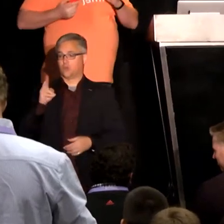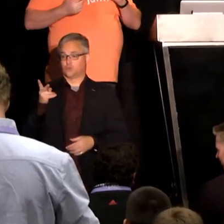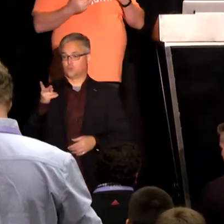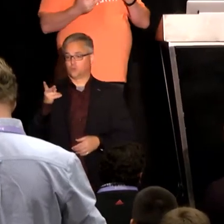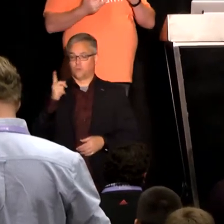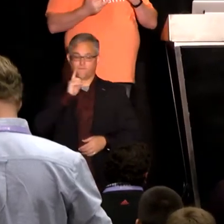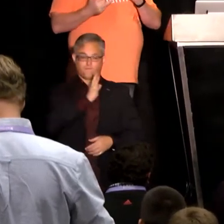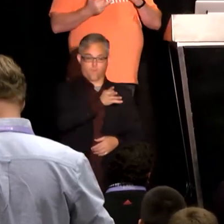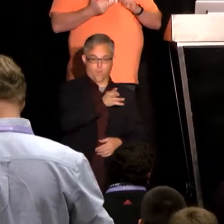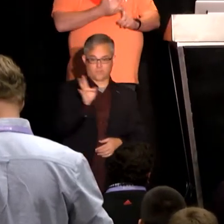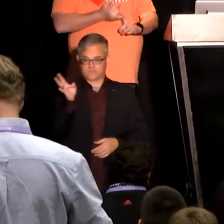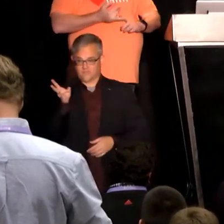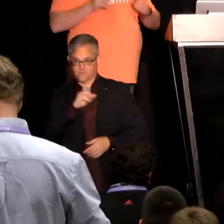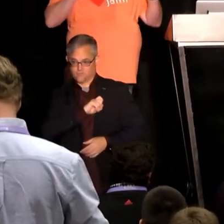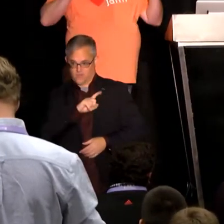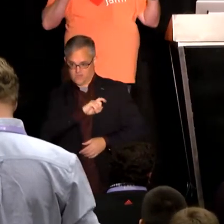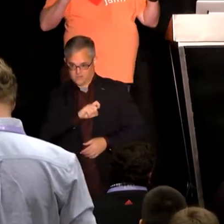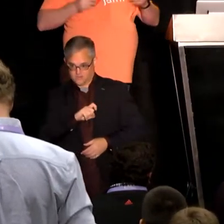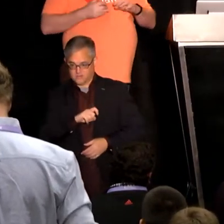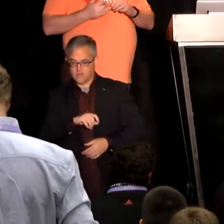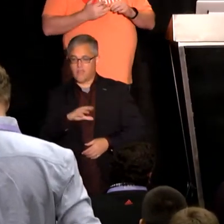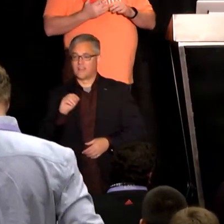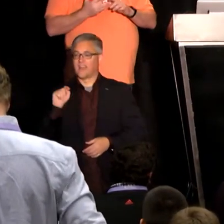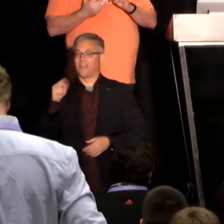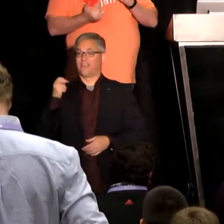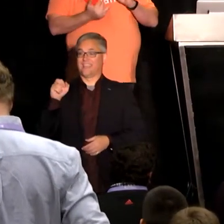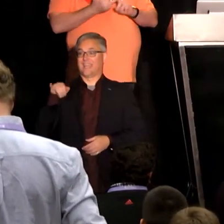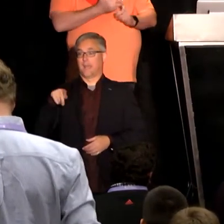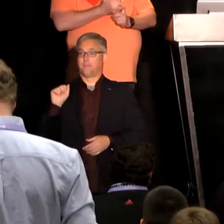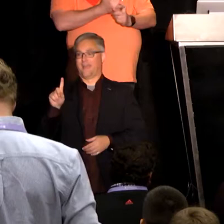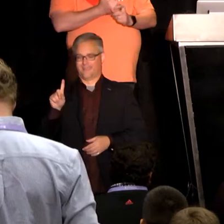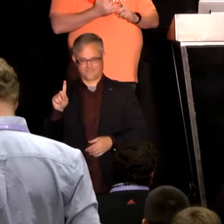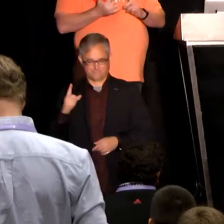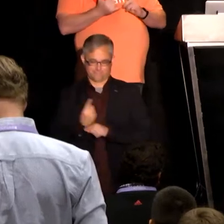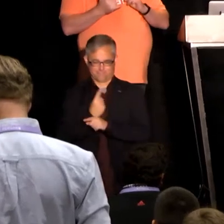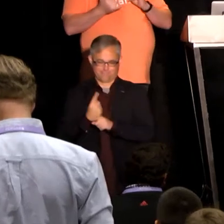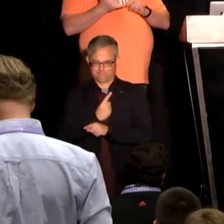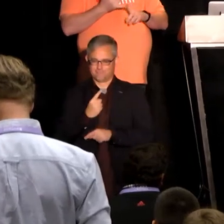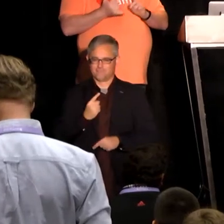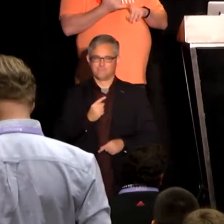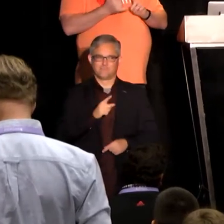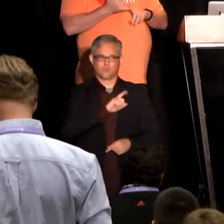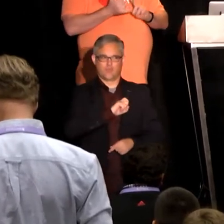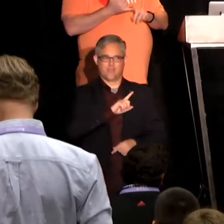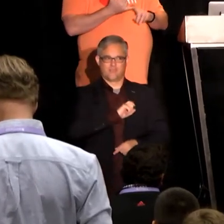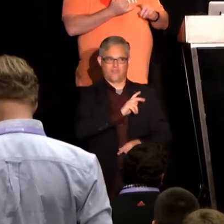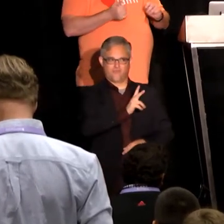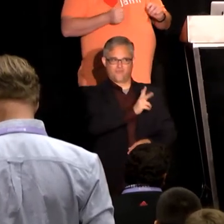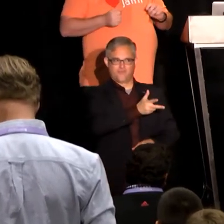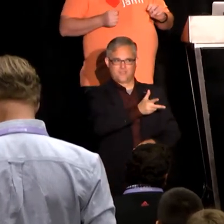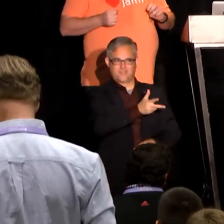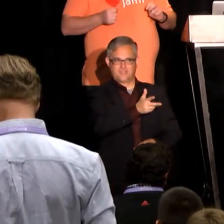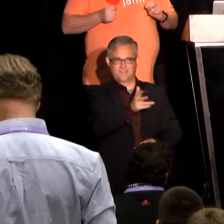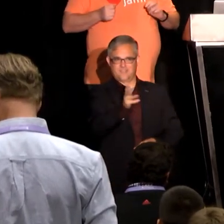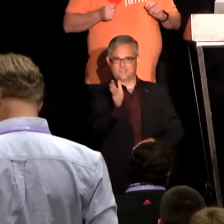grade, and the iPad, whatever it's called now, is our grades 3 and